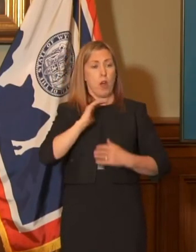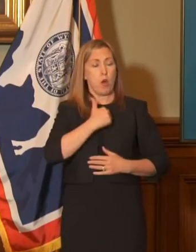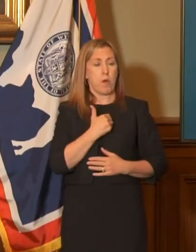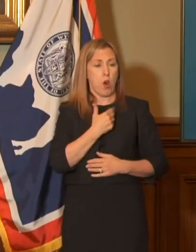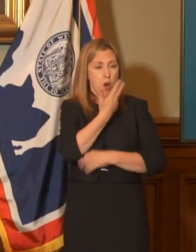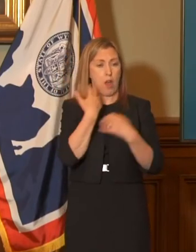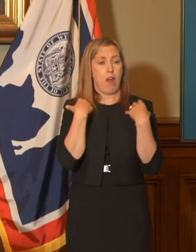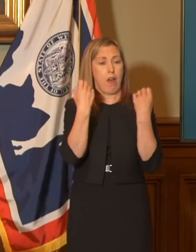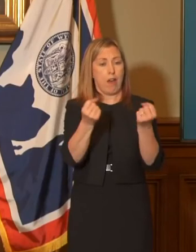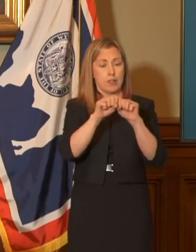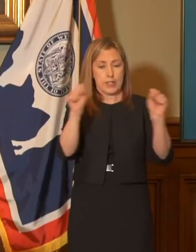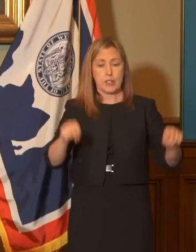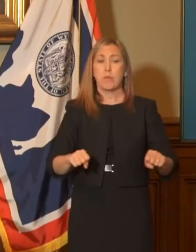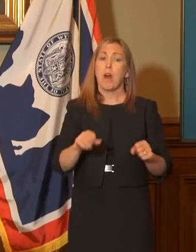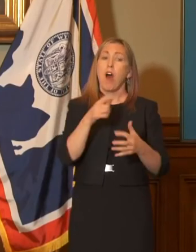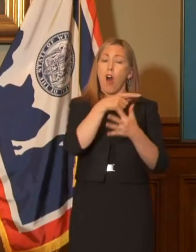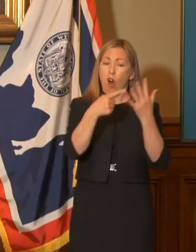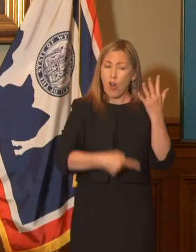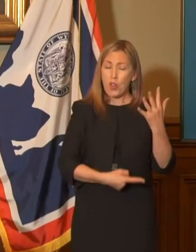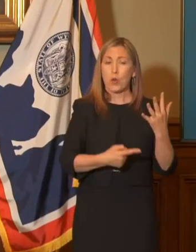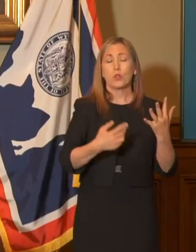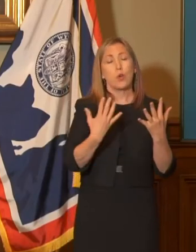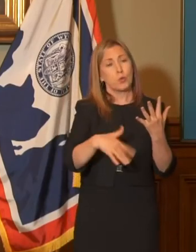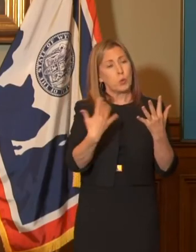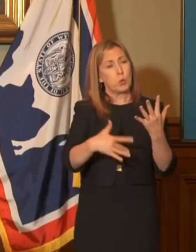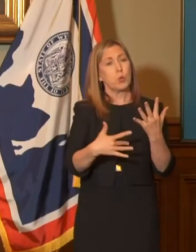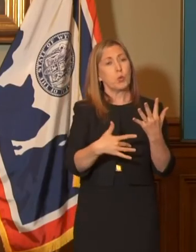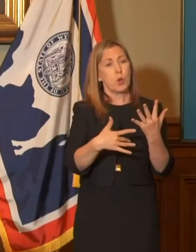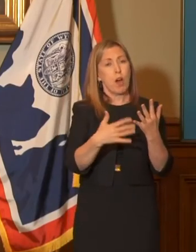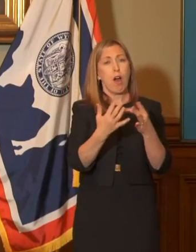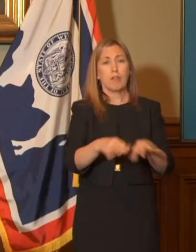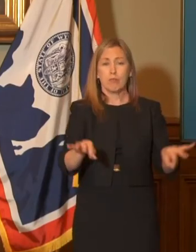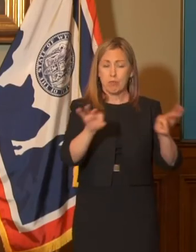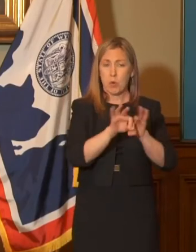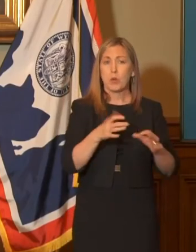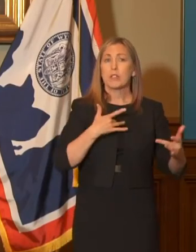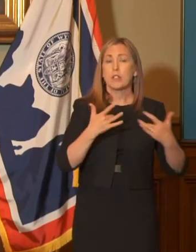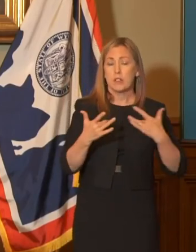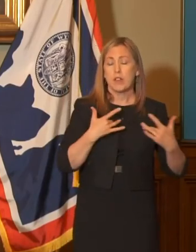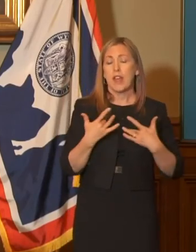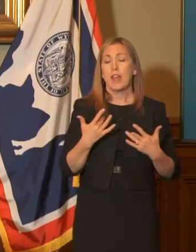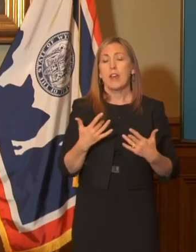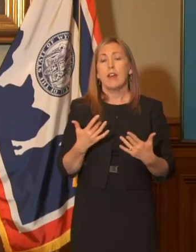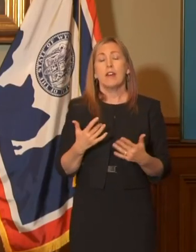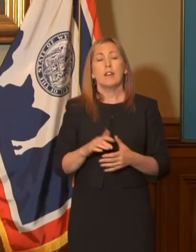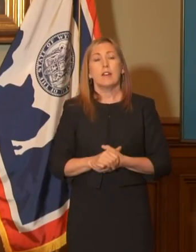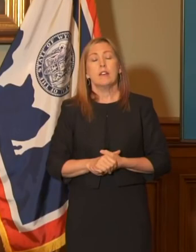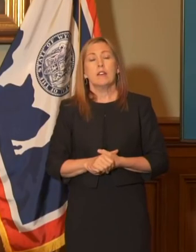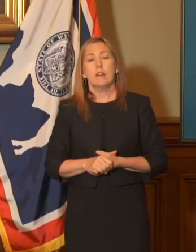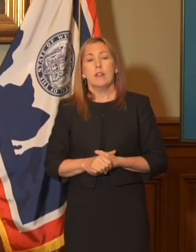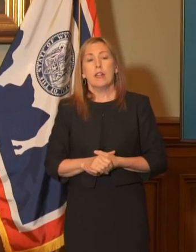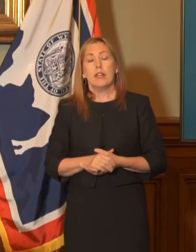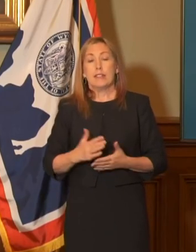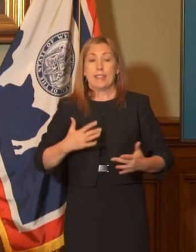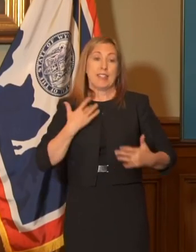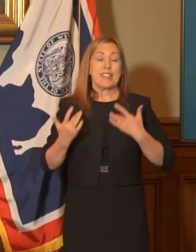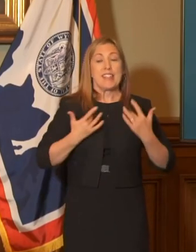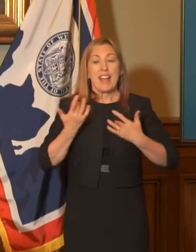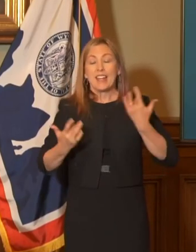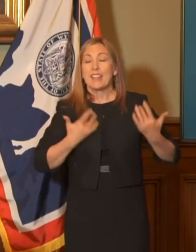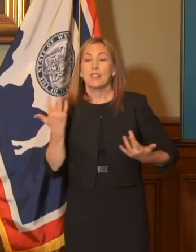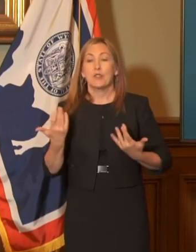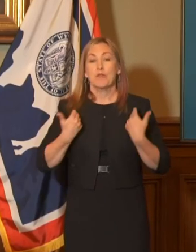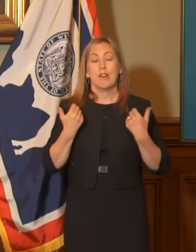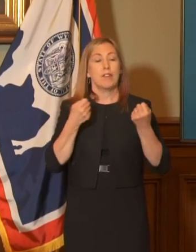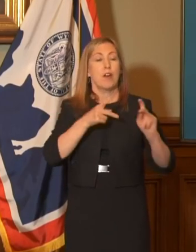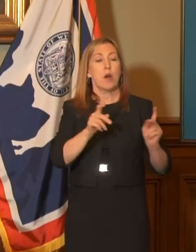all still valid concerns. So it's exciting to have, you know, this opportunity to open up, but I think Dr. Harris is absolutely